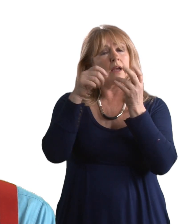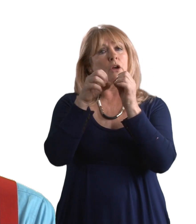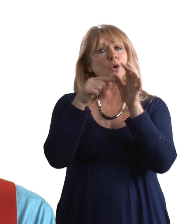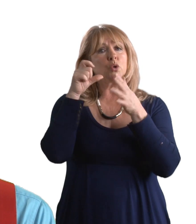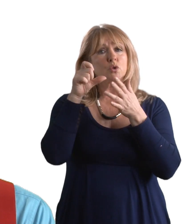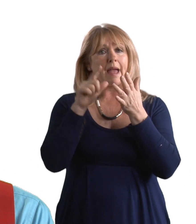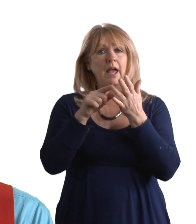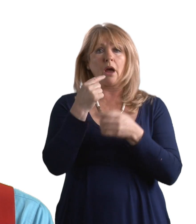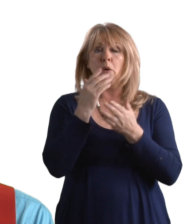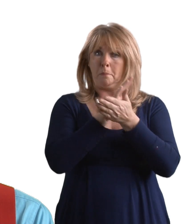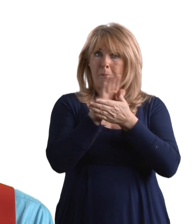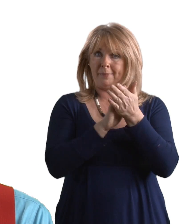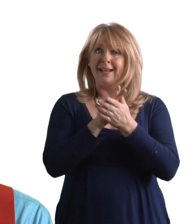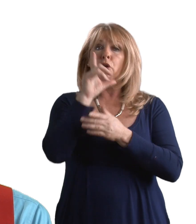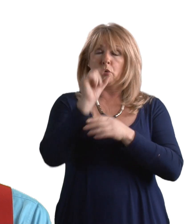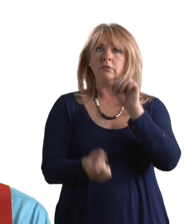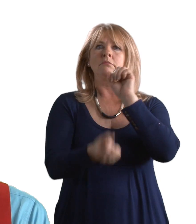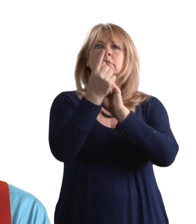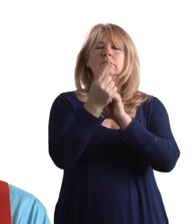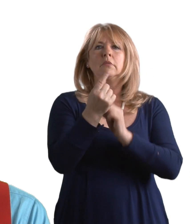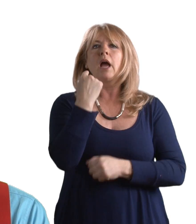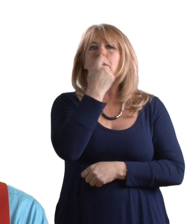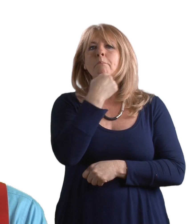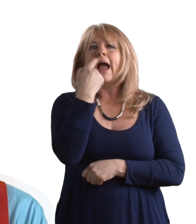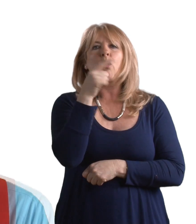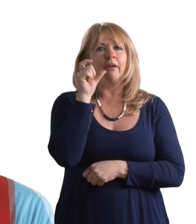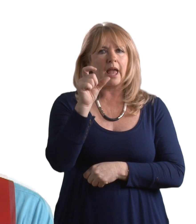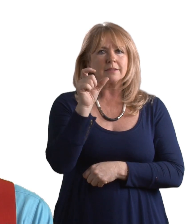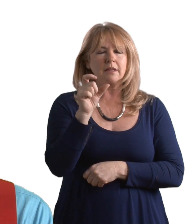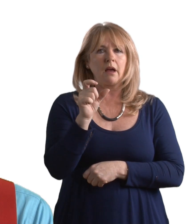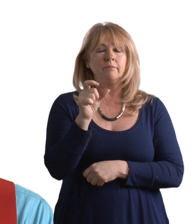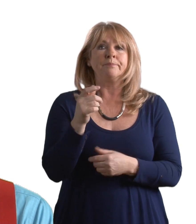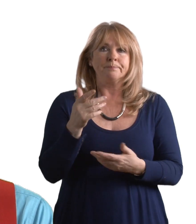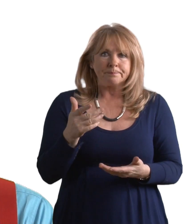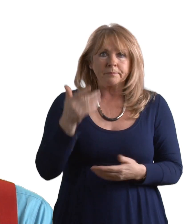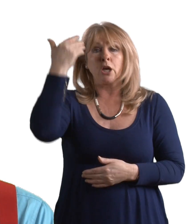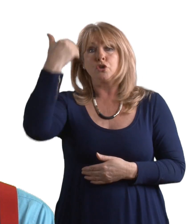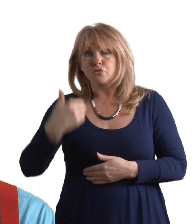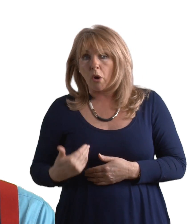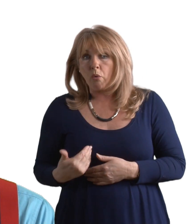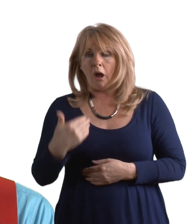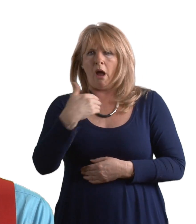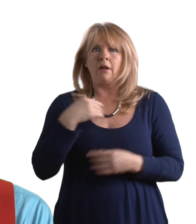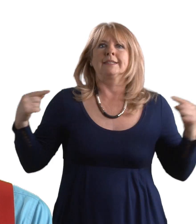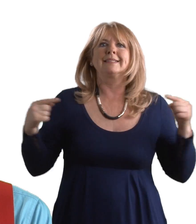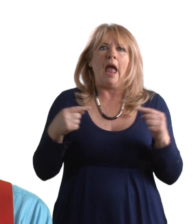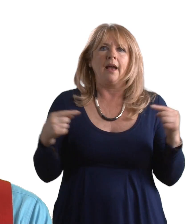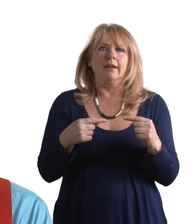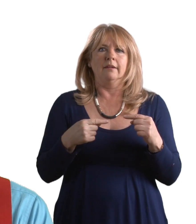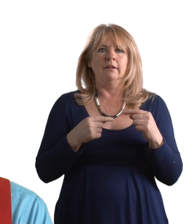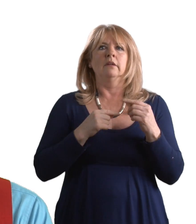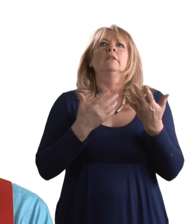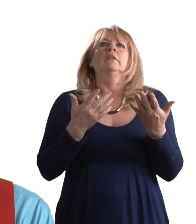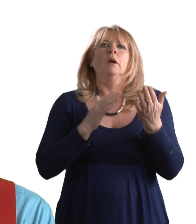Stroke and heart attack is also a consequence of using tobacco. Nicotine in tobacco causes increased blood